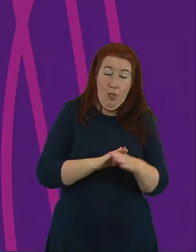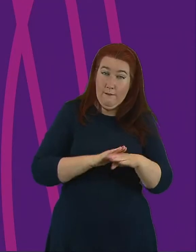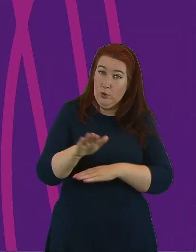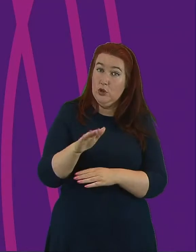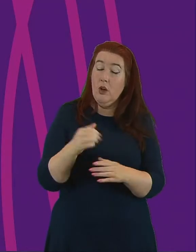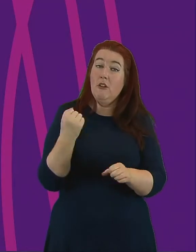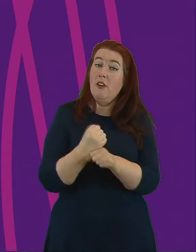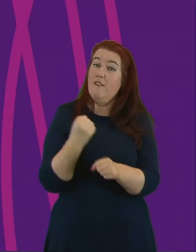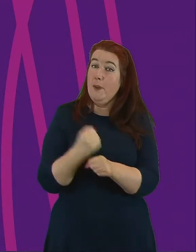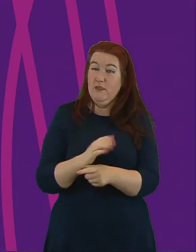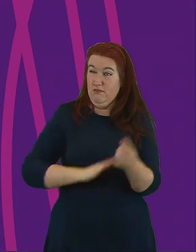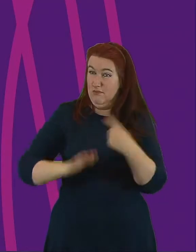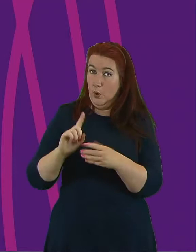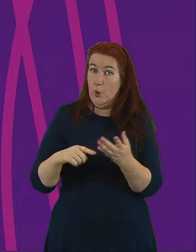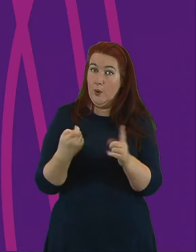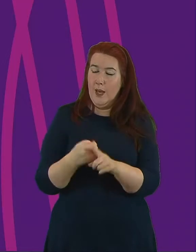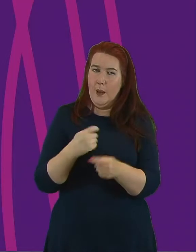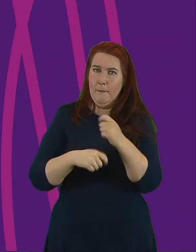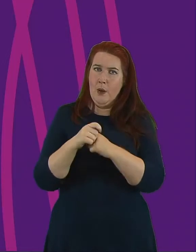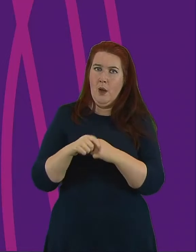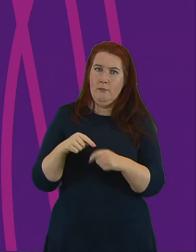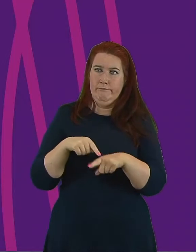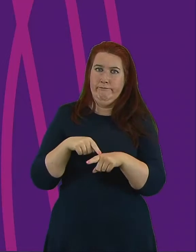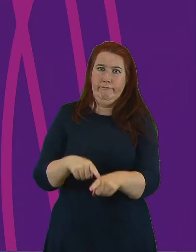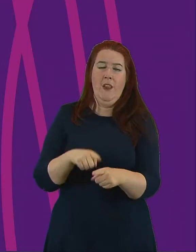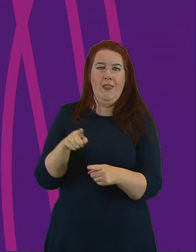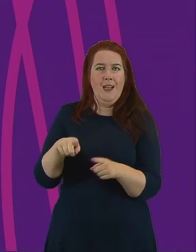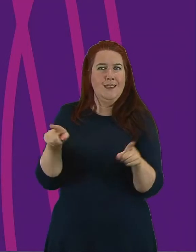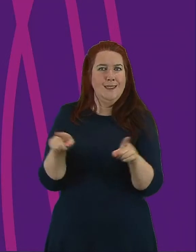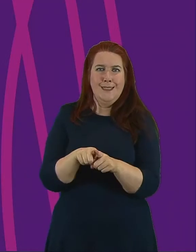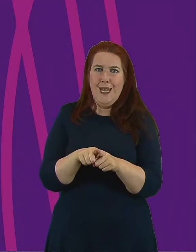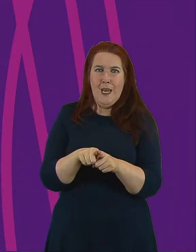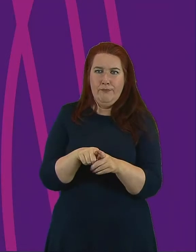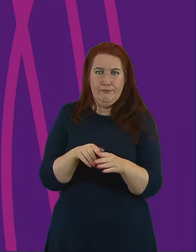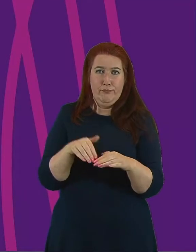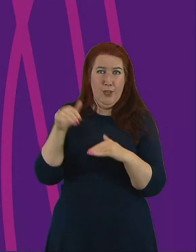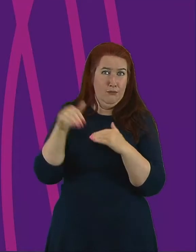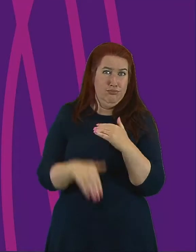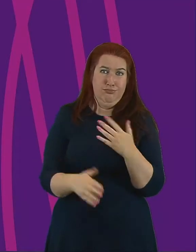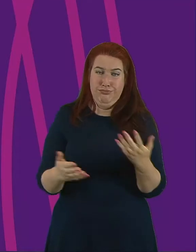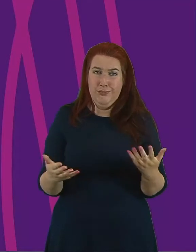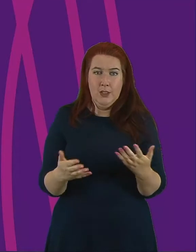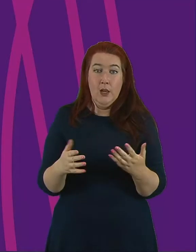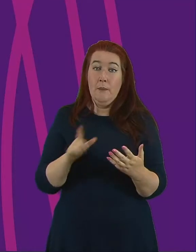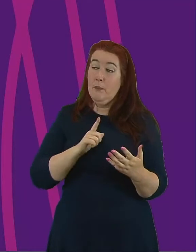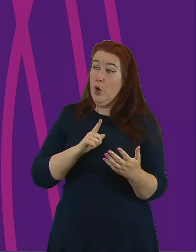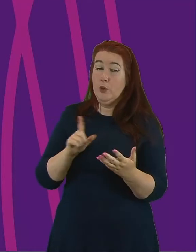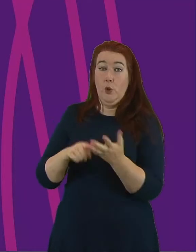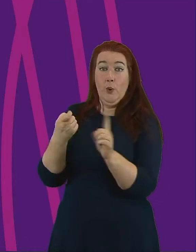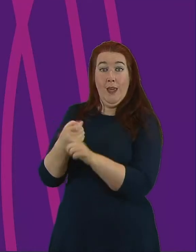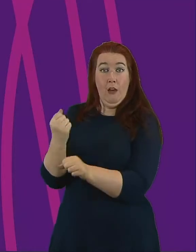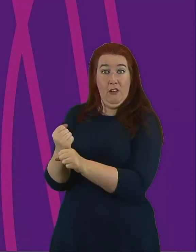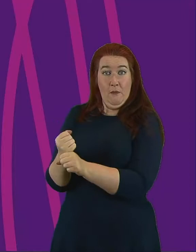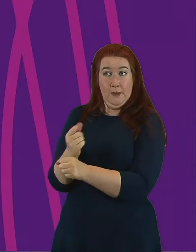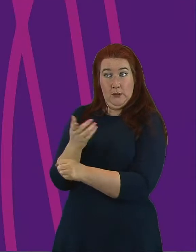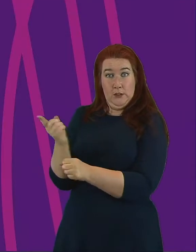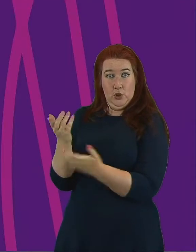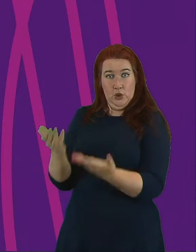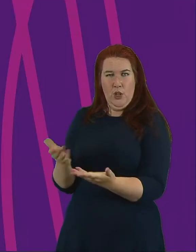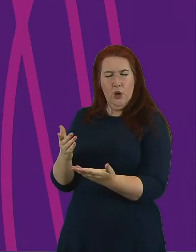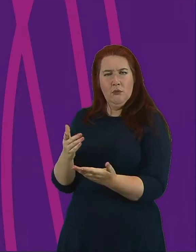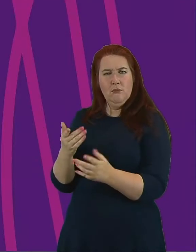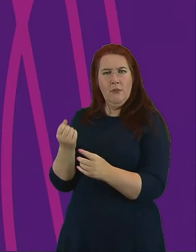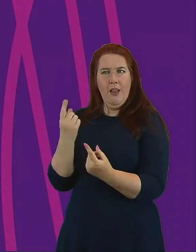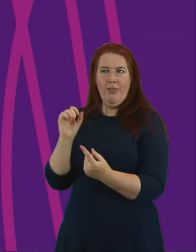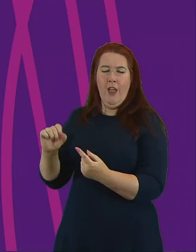UK to the same race to the bottom agenda, because the people in government in the UK at the moment recognise that their failed free